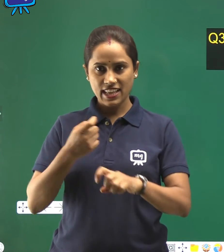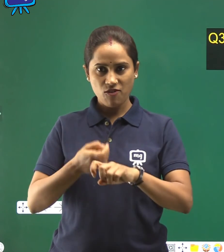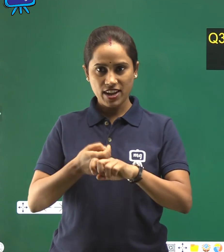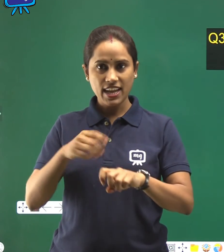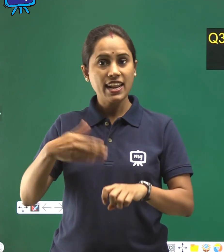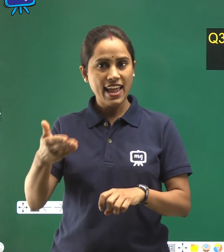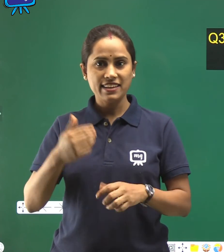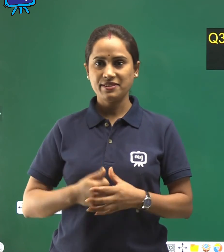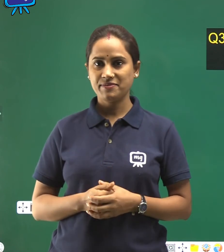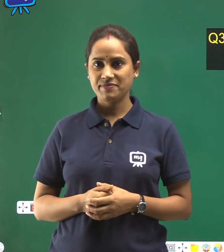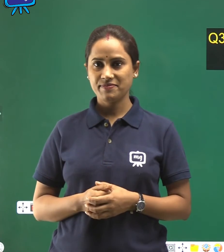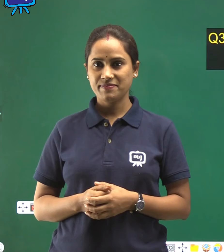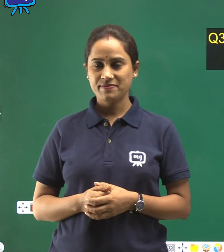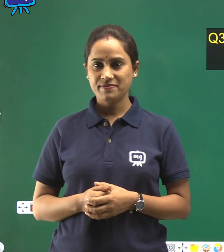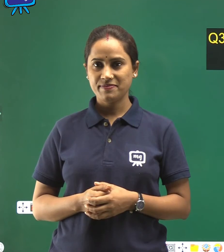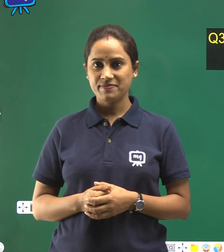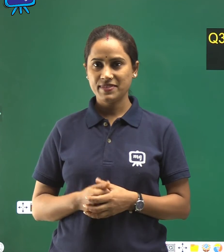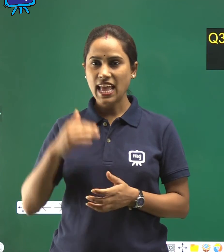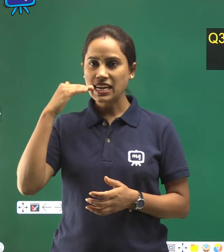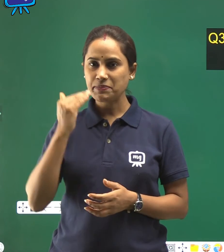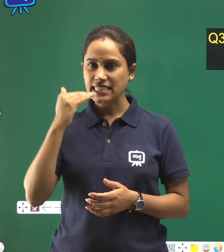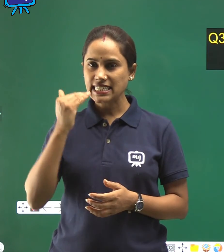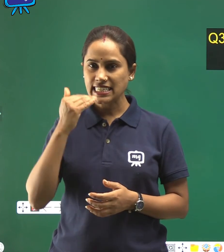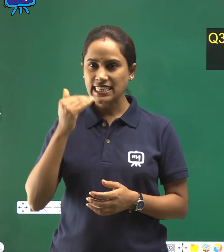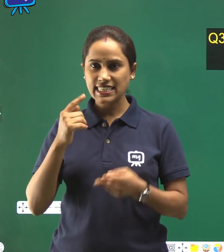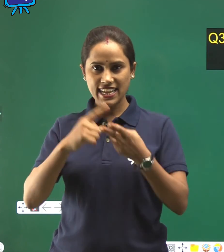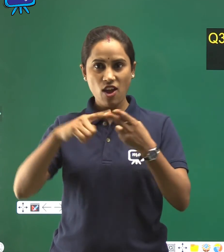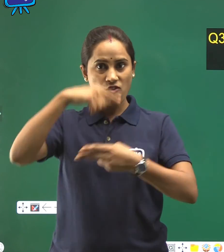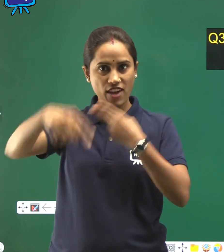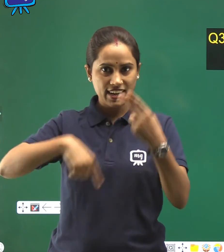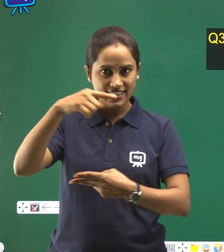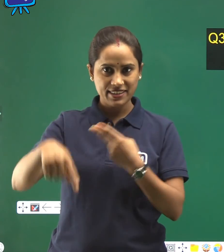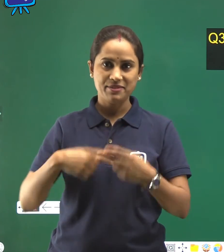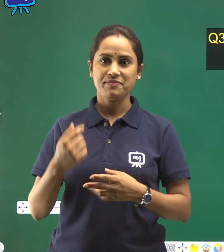worker at biscuit factory.